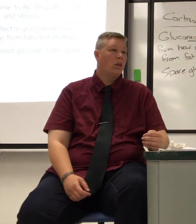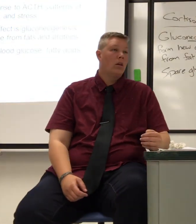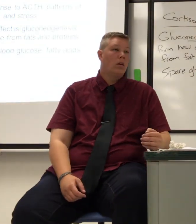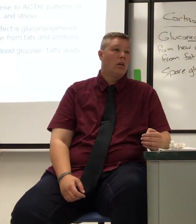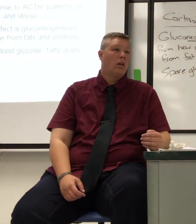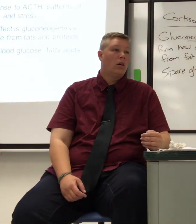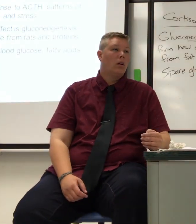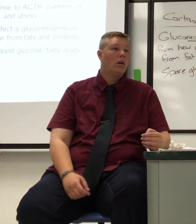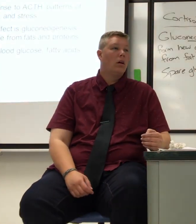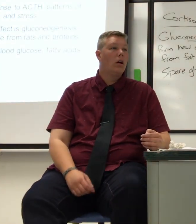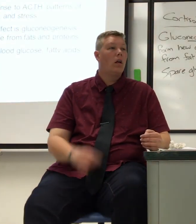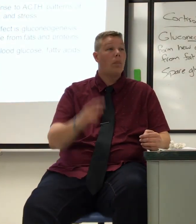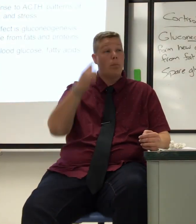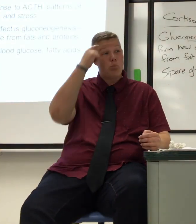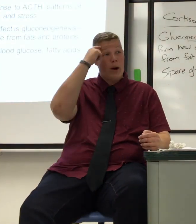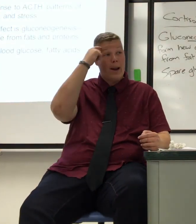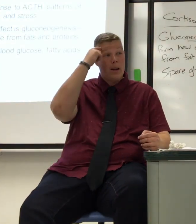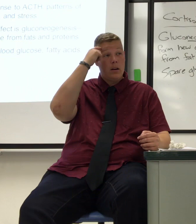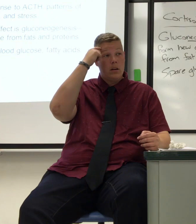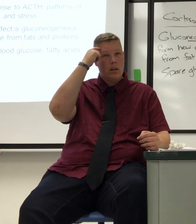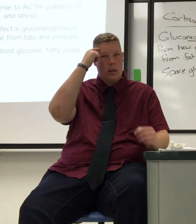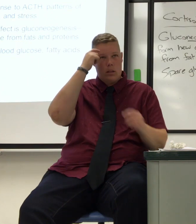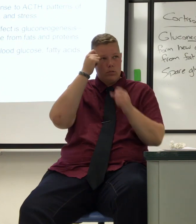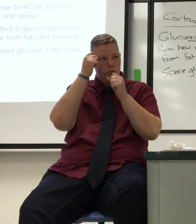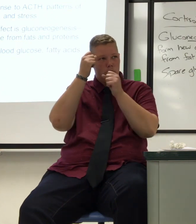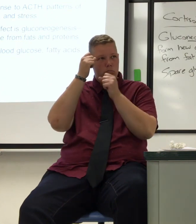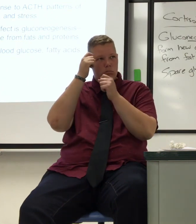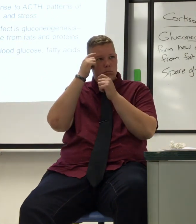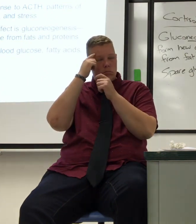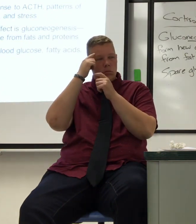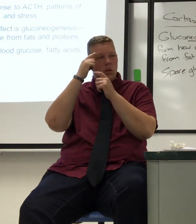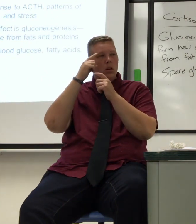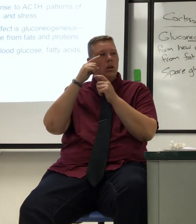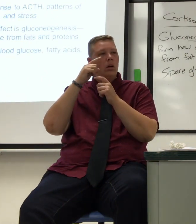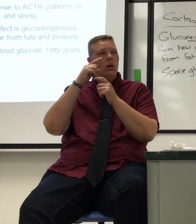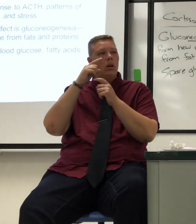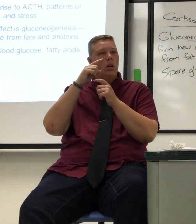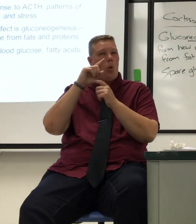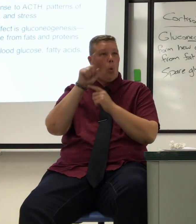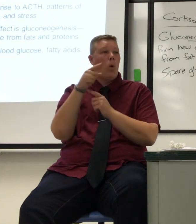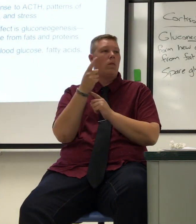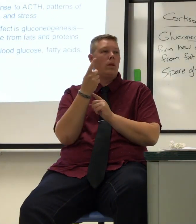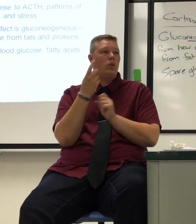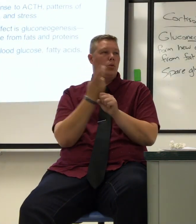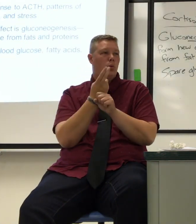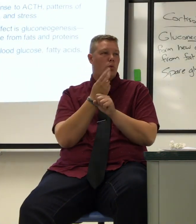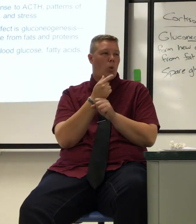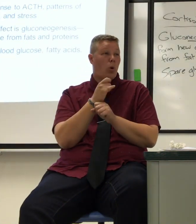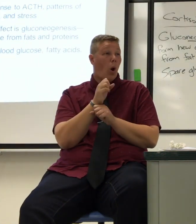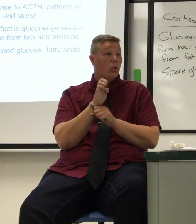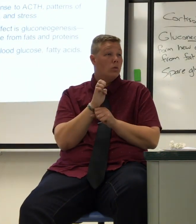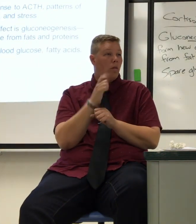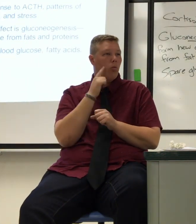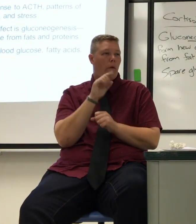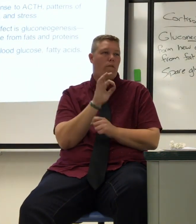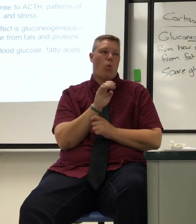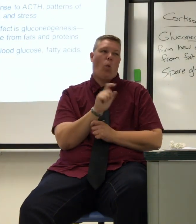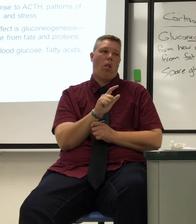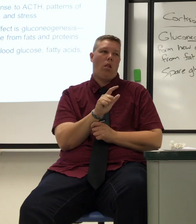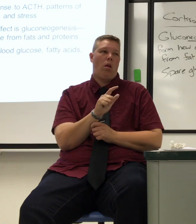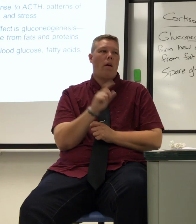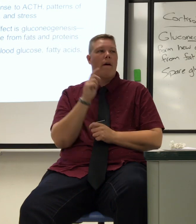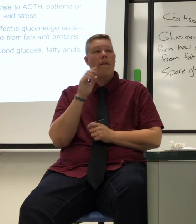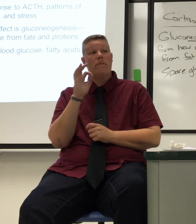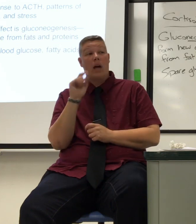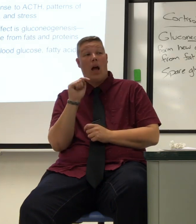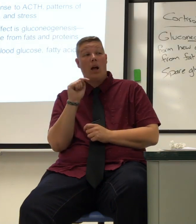Because the brain, the vital organ of the brain, basically it can only utilize glucose for fuel. Fat and protein